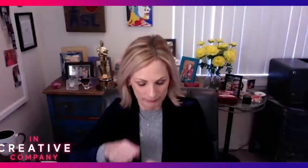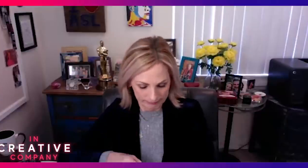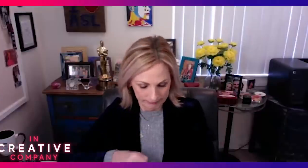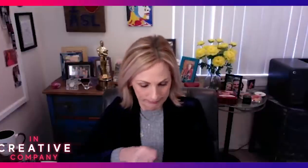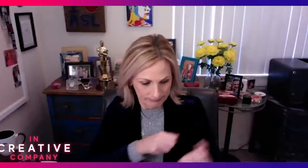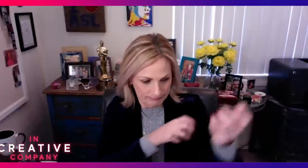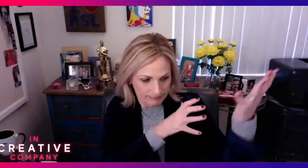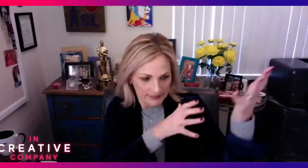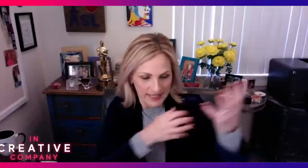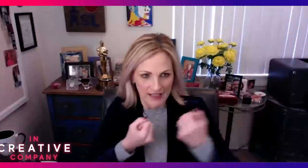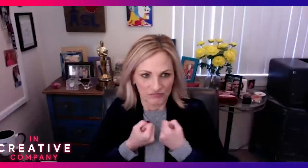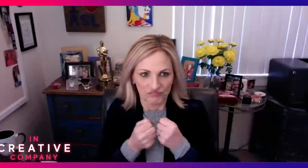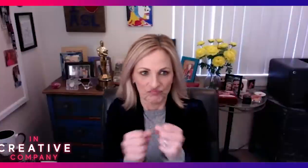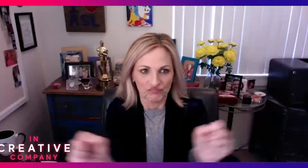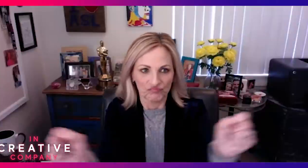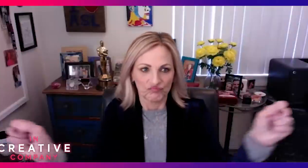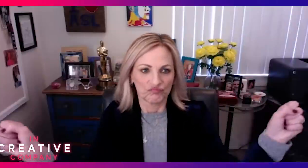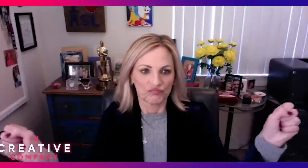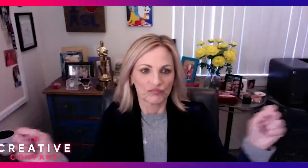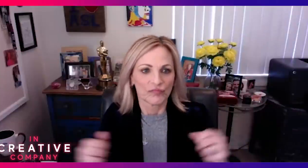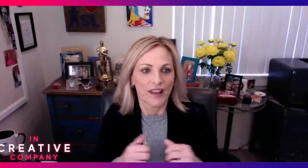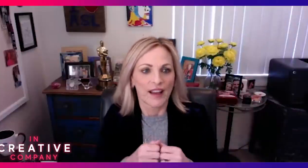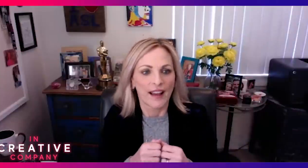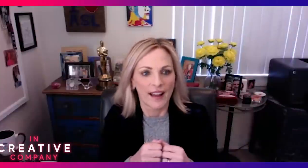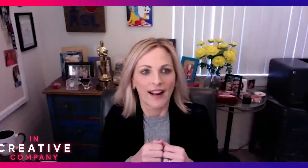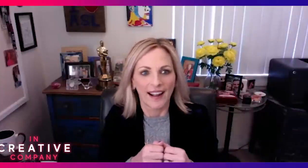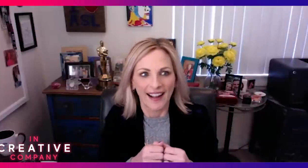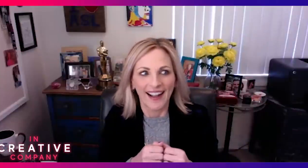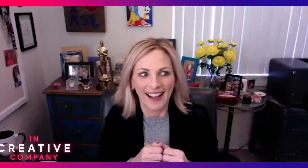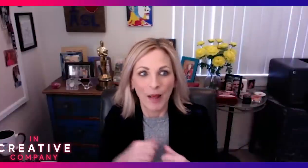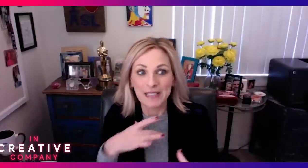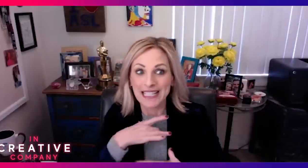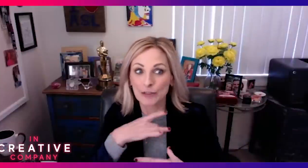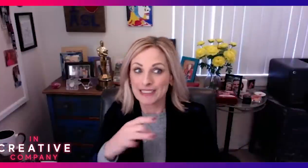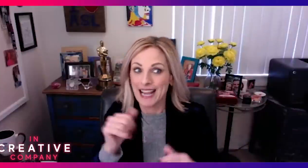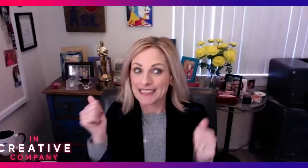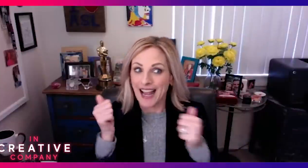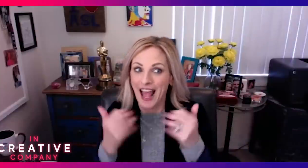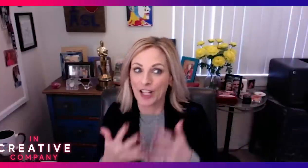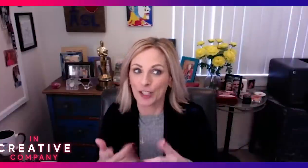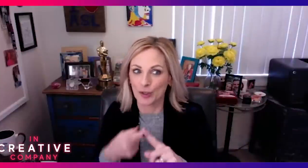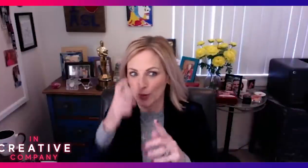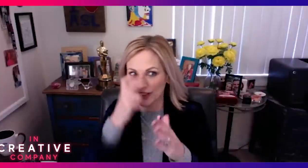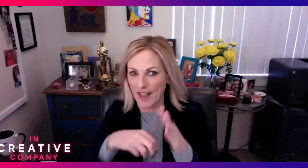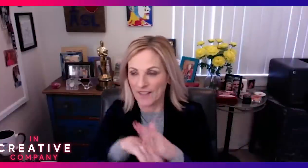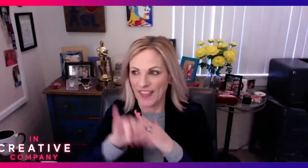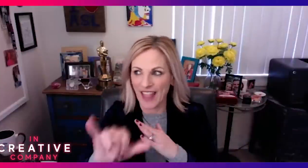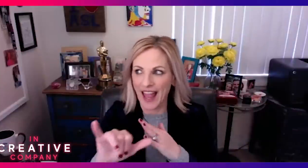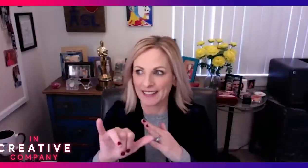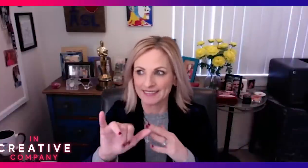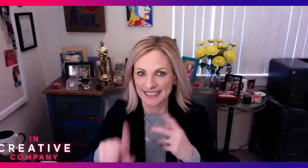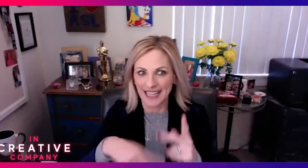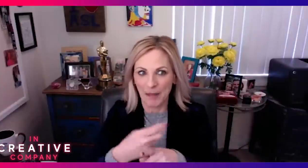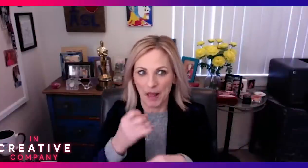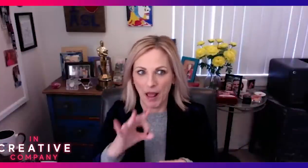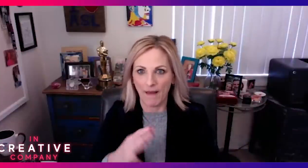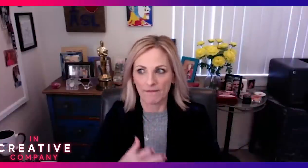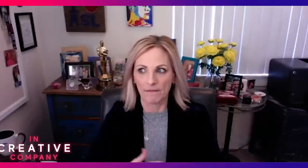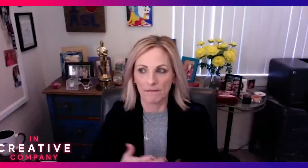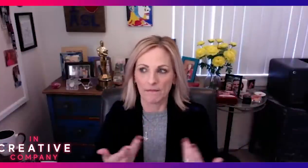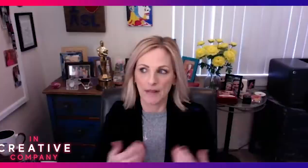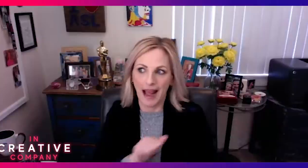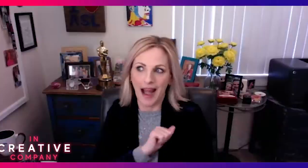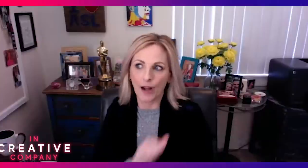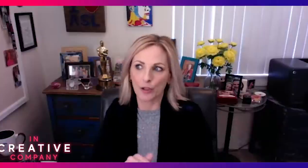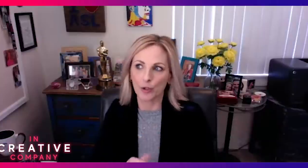a situation like that. I mean, I had to get rid of everything that I had in my mind as Marlee and jump into Jackie's character. It was really interesting to jump